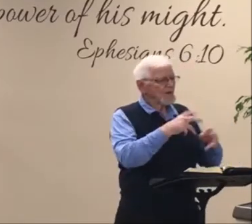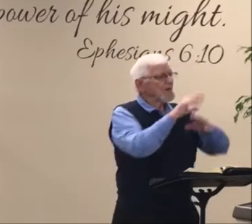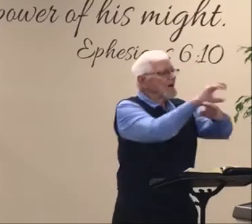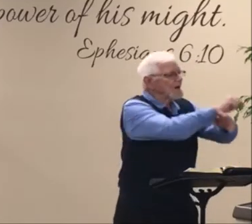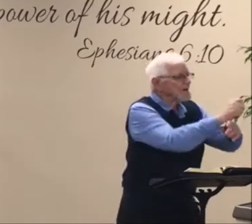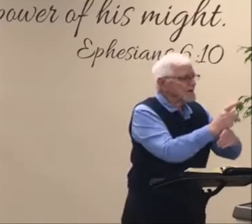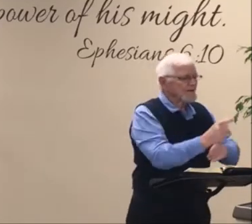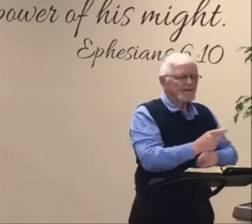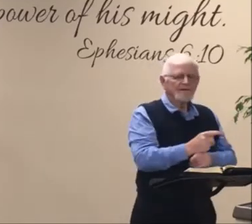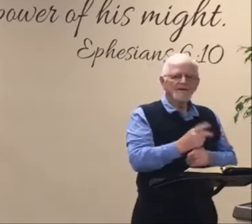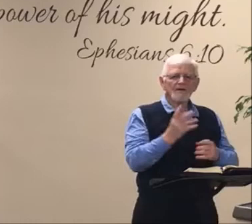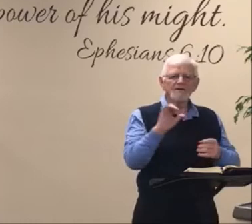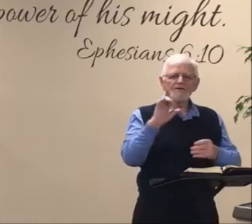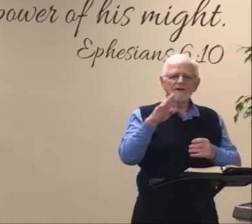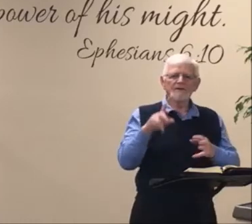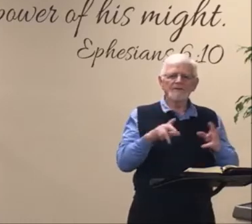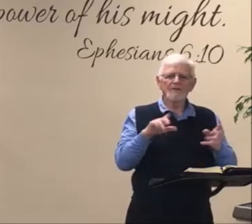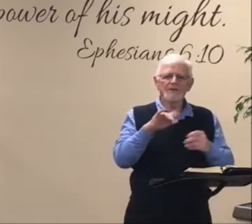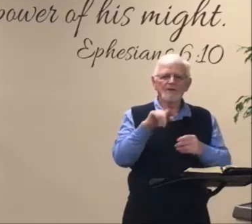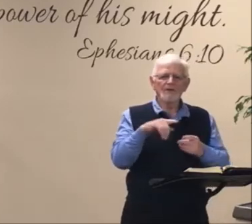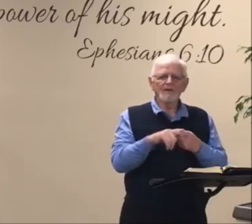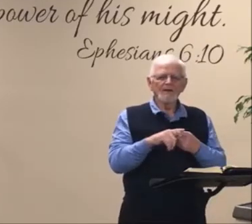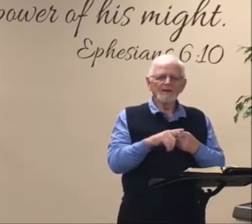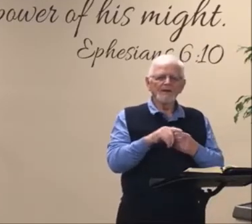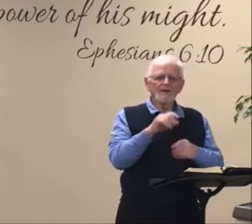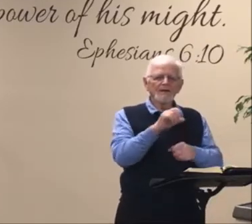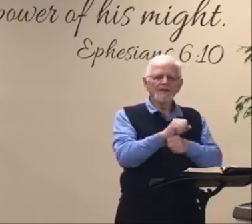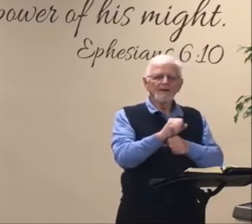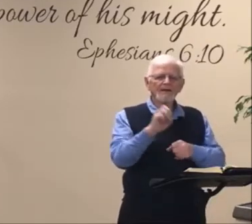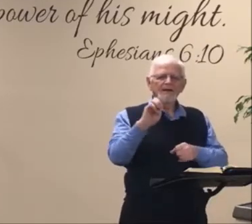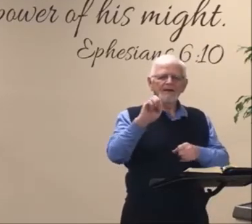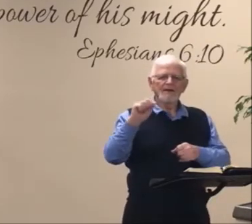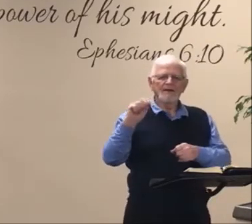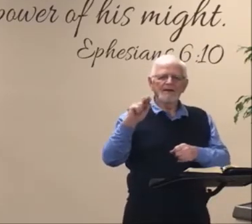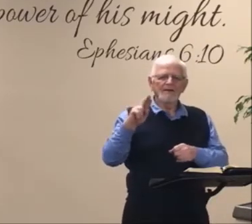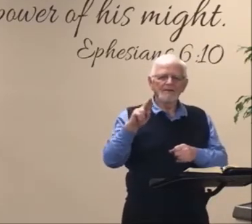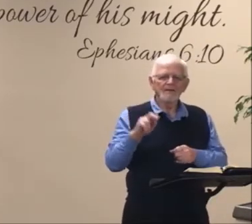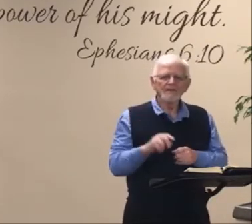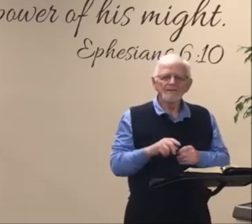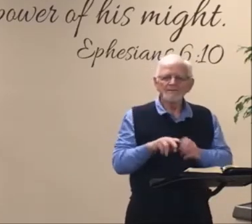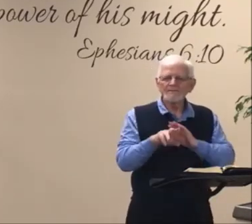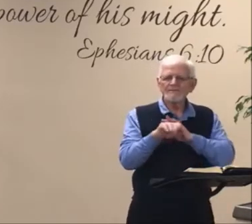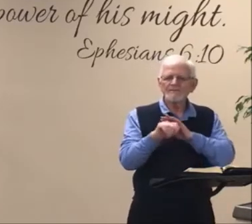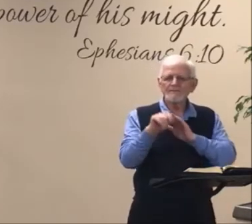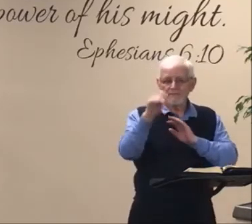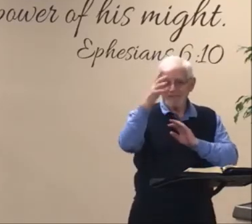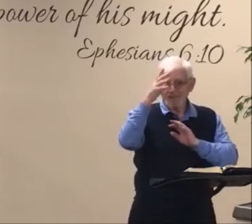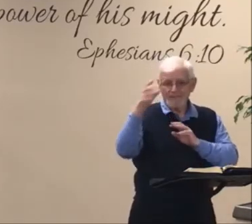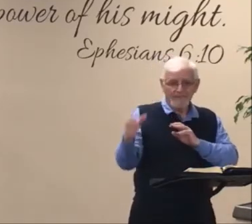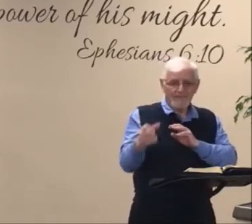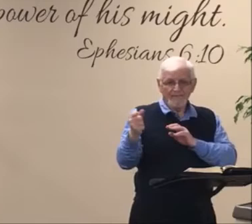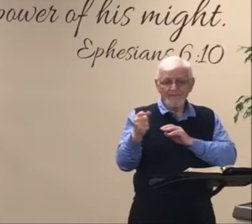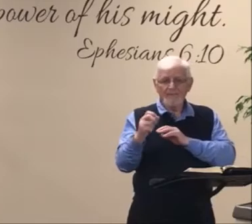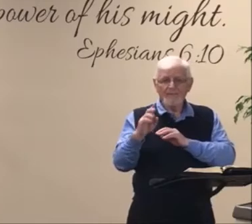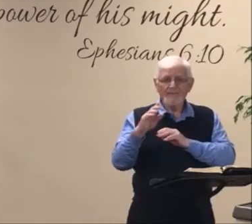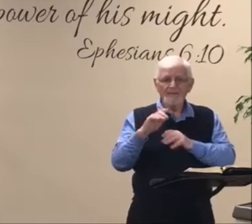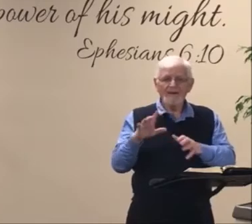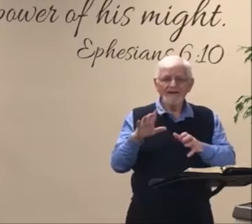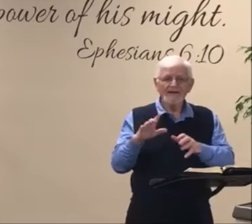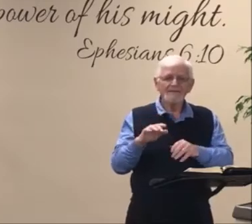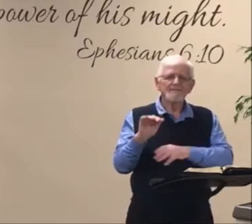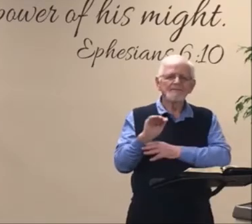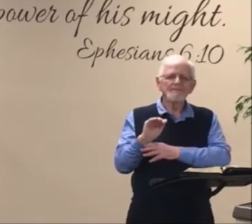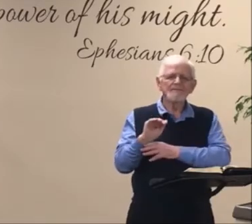Do you remember what Jacob did when he deceived his brother Esau? He deceived his father and took the blessing. Didn't it say back there that it was